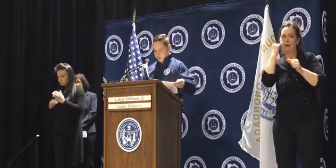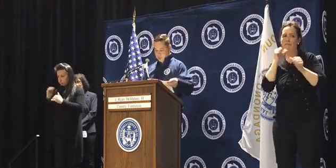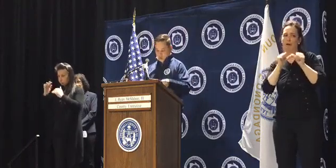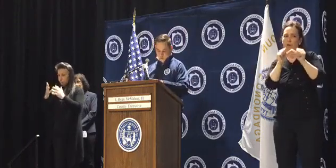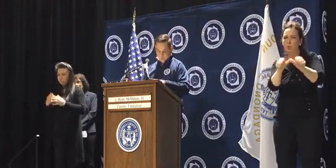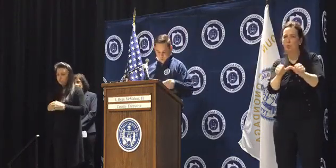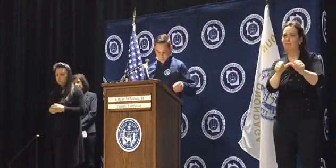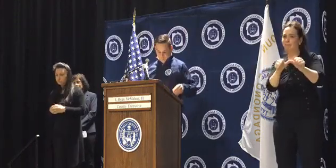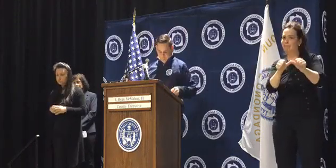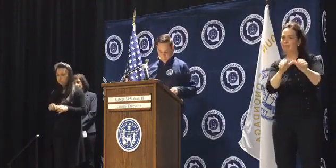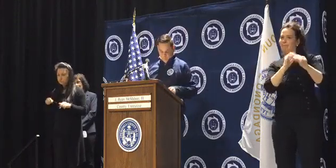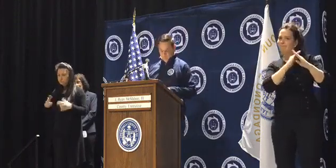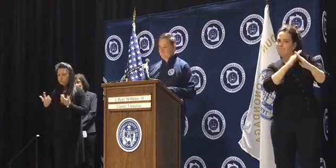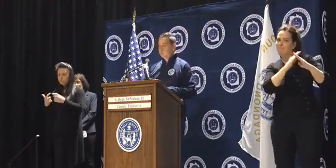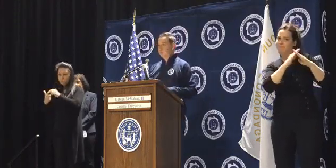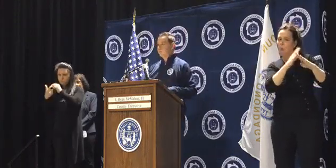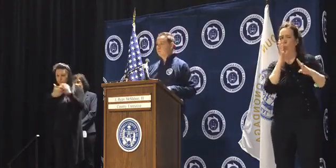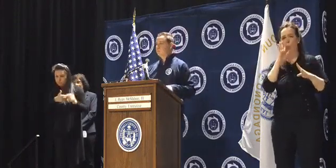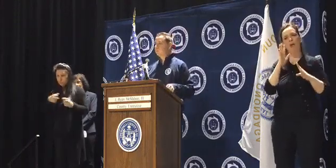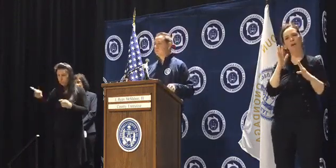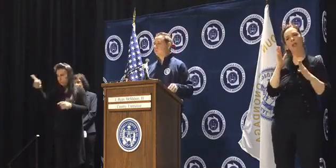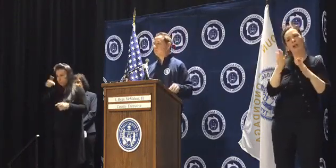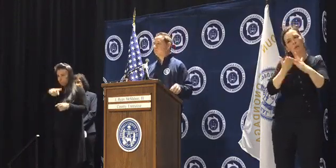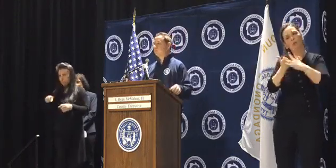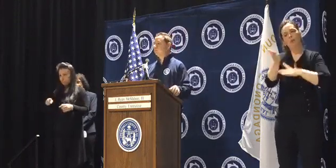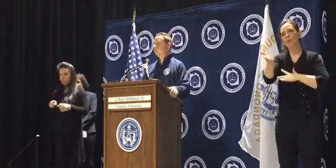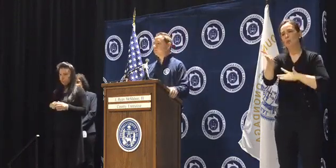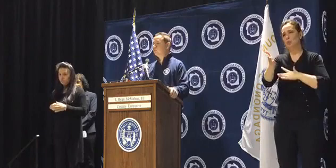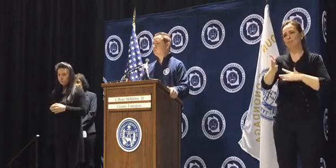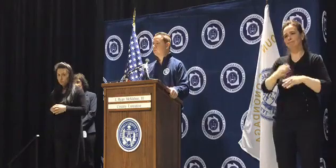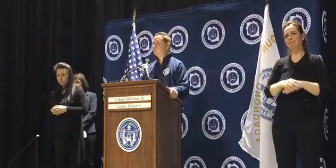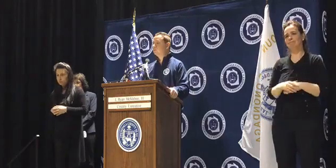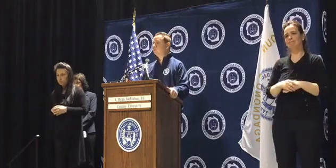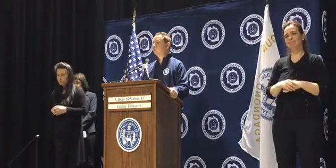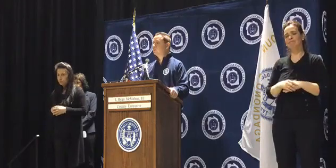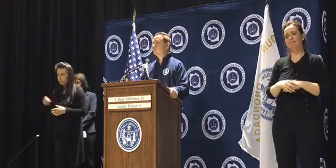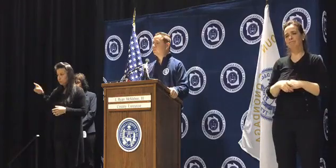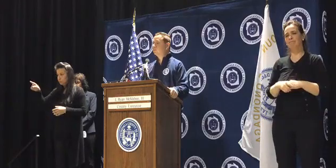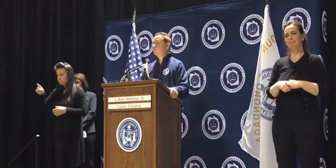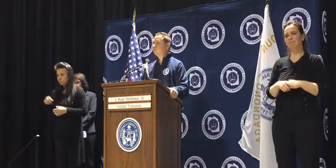will take questions. Right.